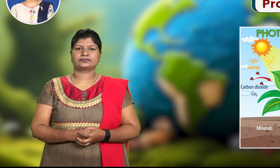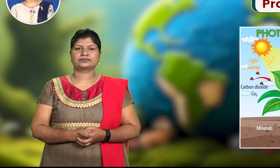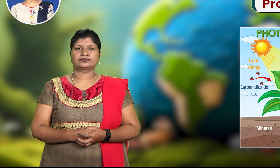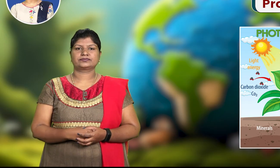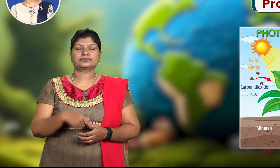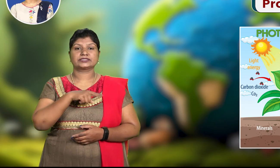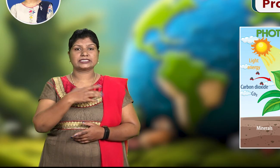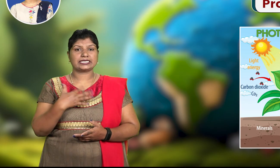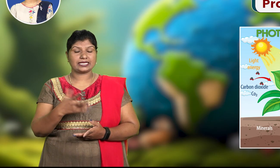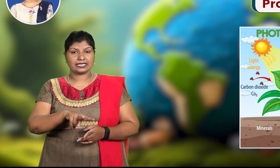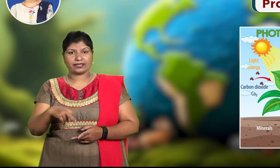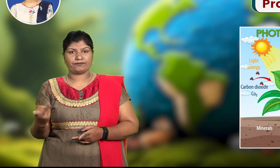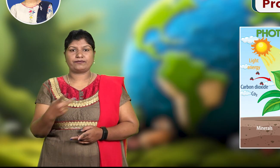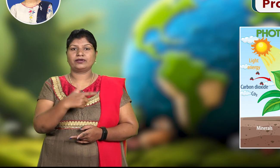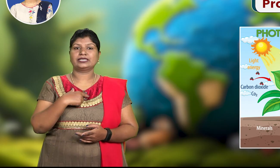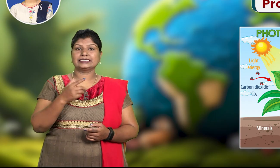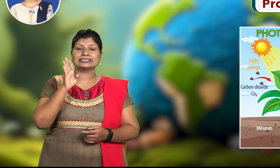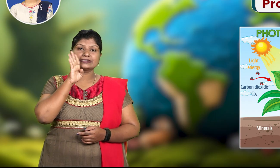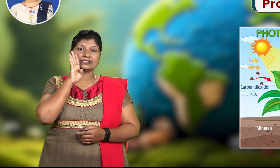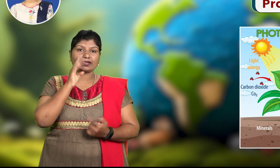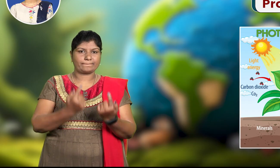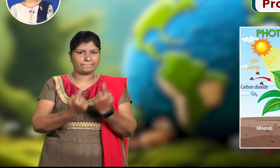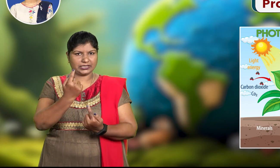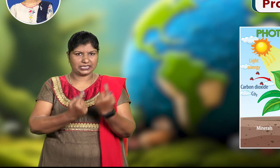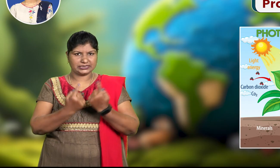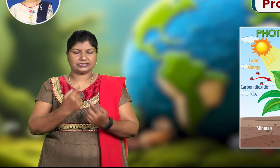Apart from green plants,